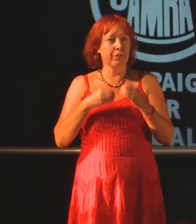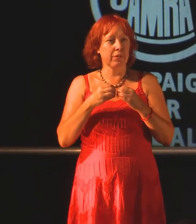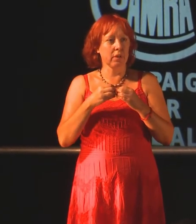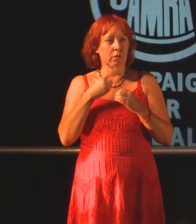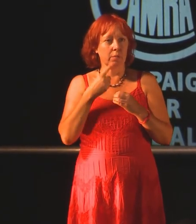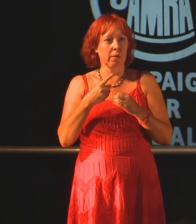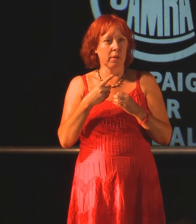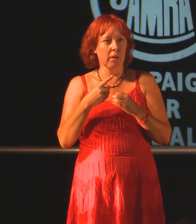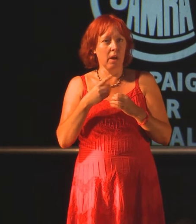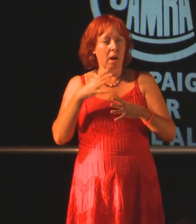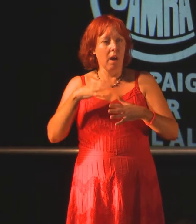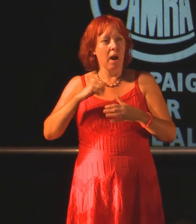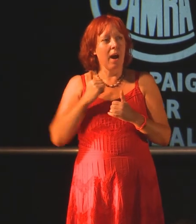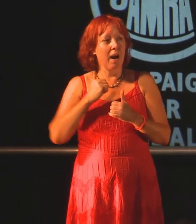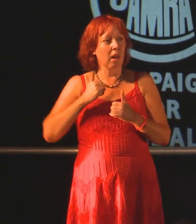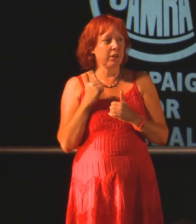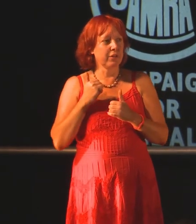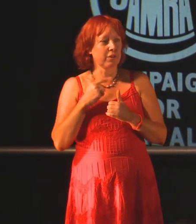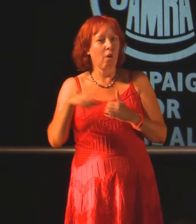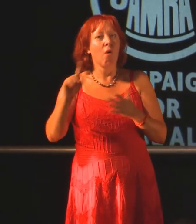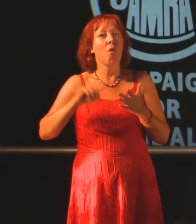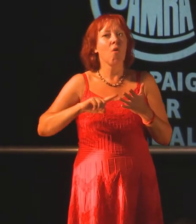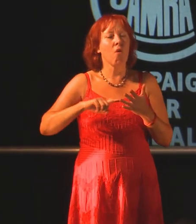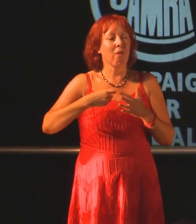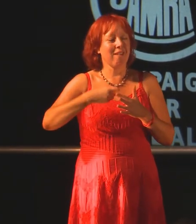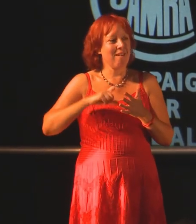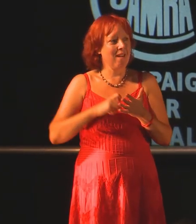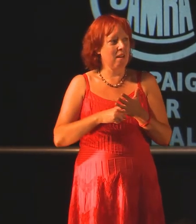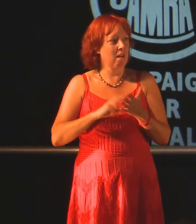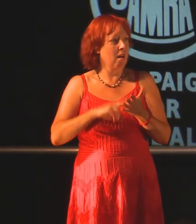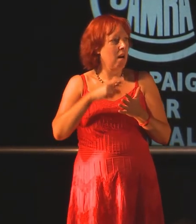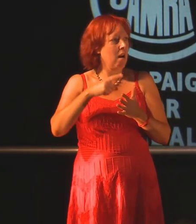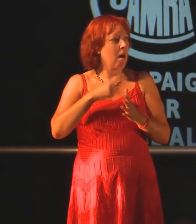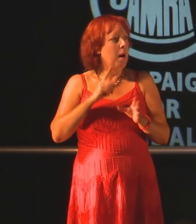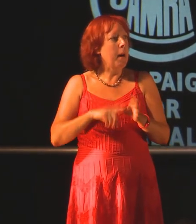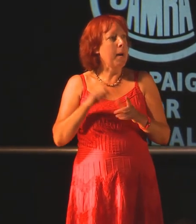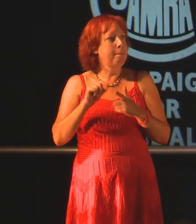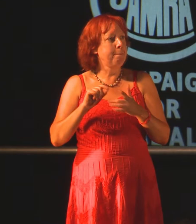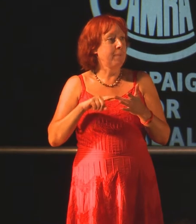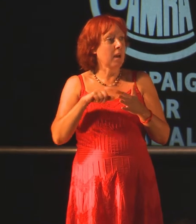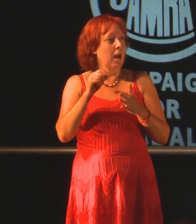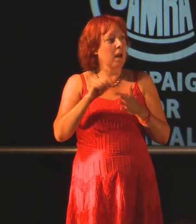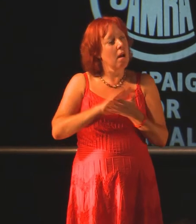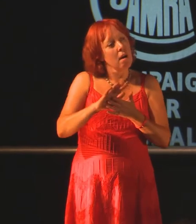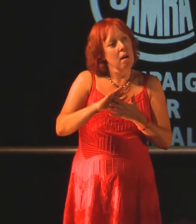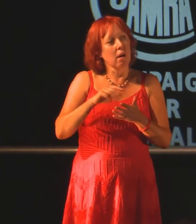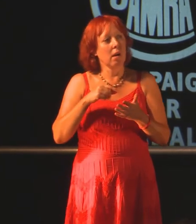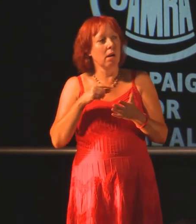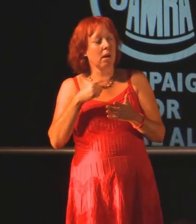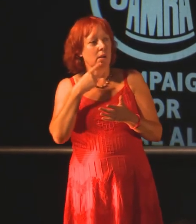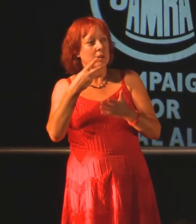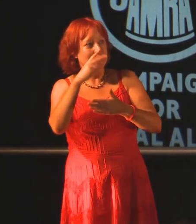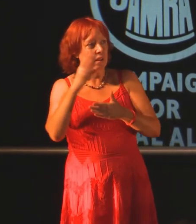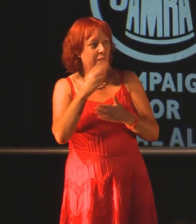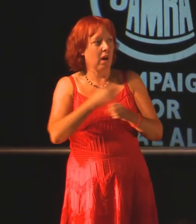goes to Highland for Orkney IPA. The silver, O'Hanlon's Stormstay.